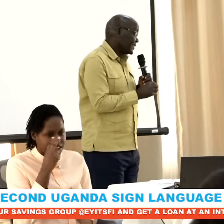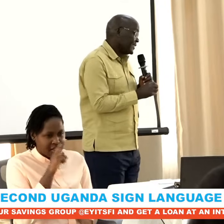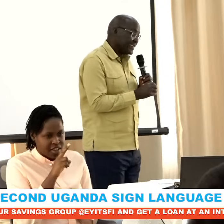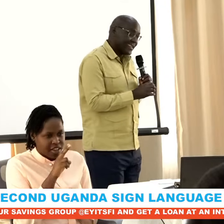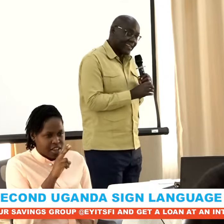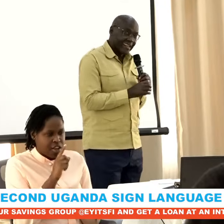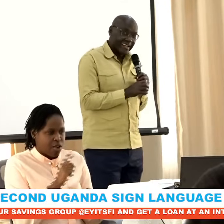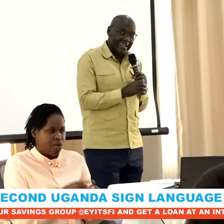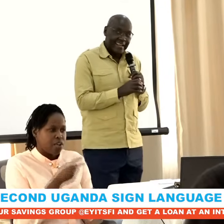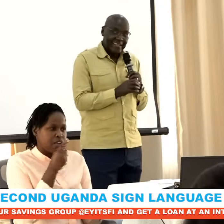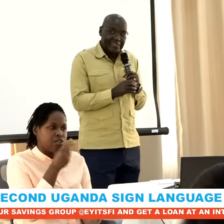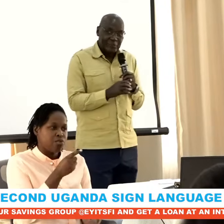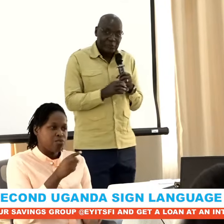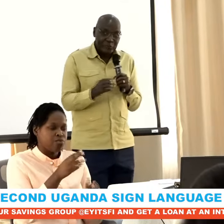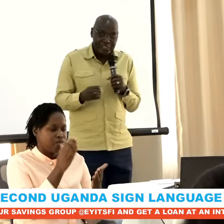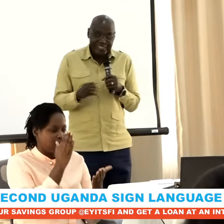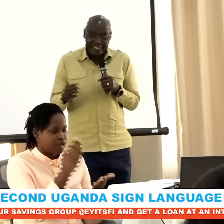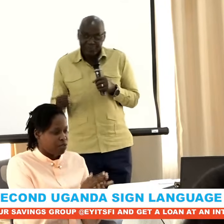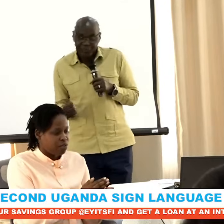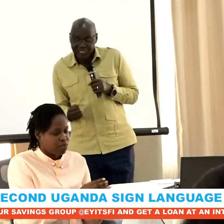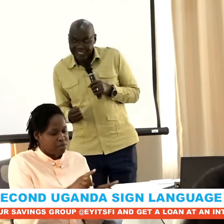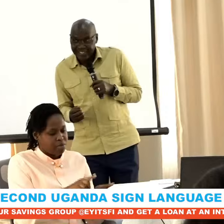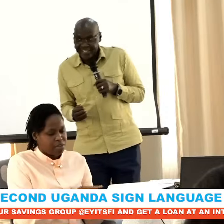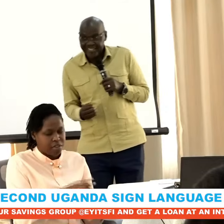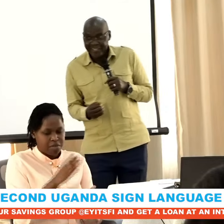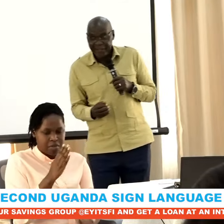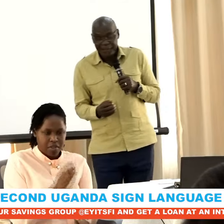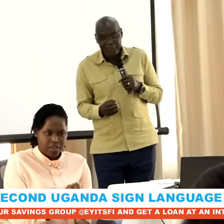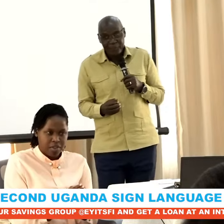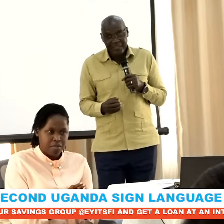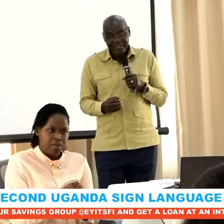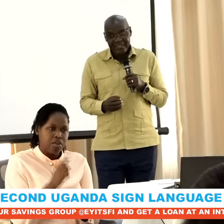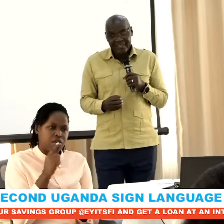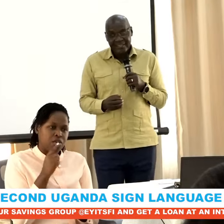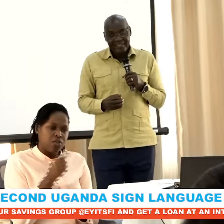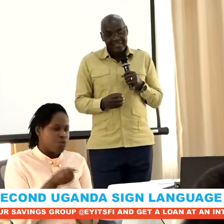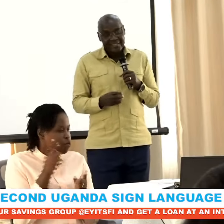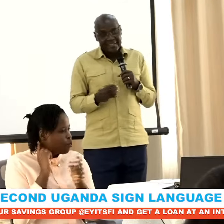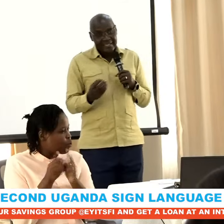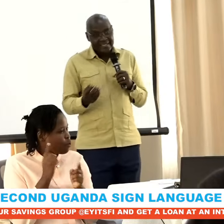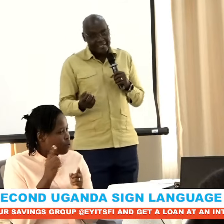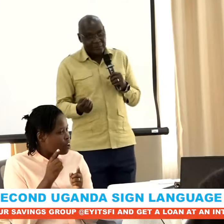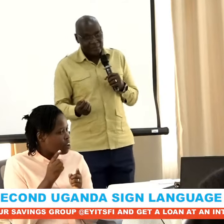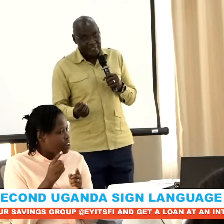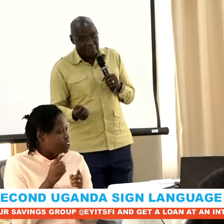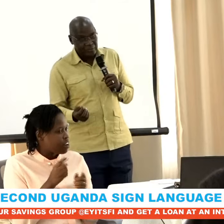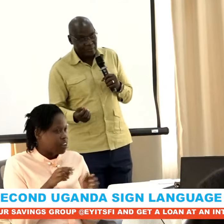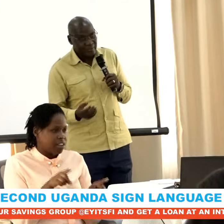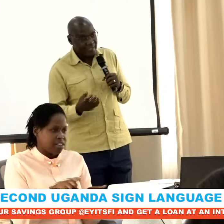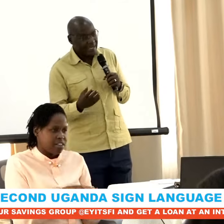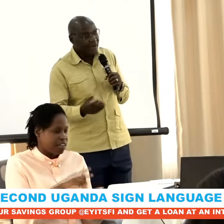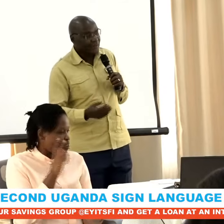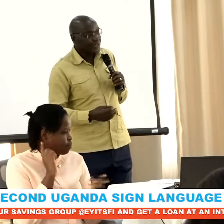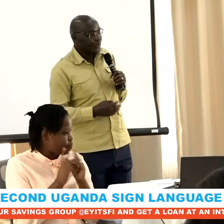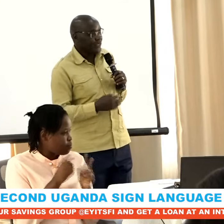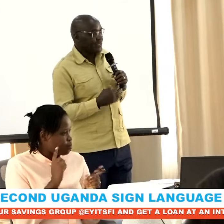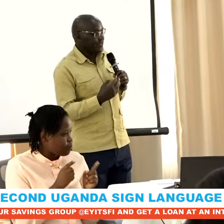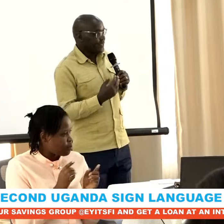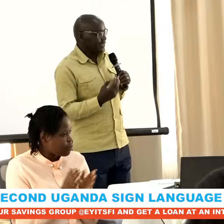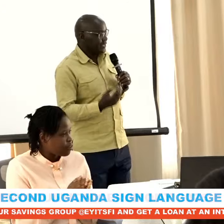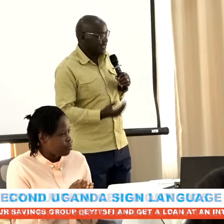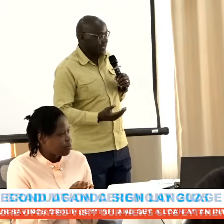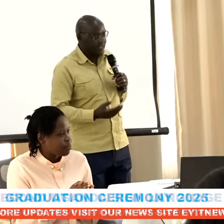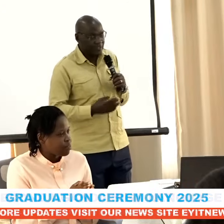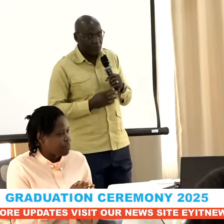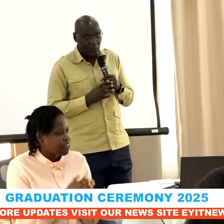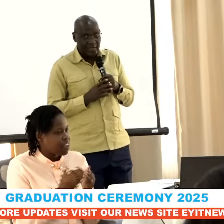stops. You increase the speed. You see, that is the whole issue. Now that we are in